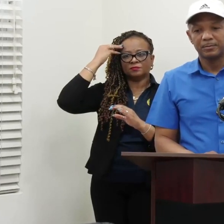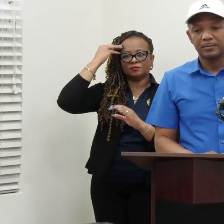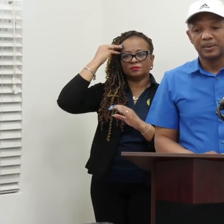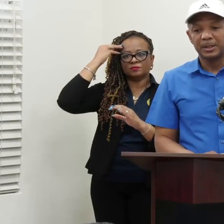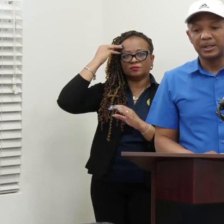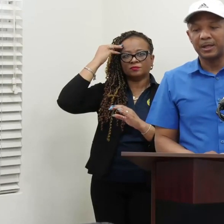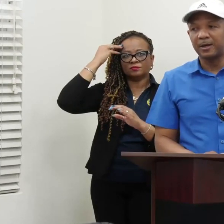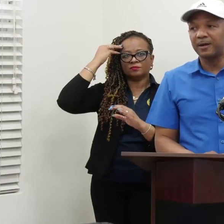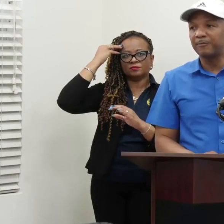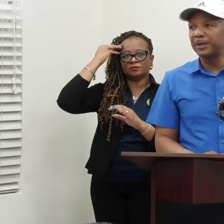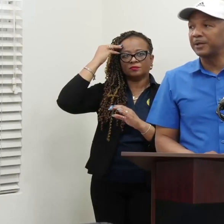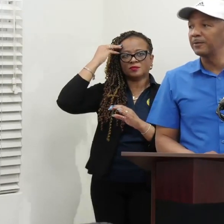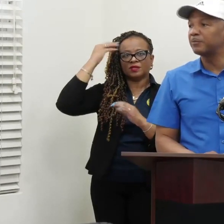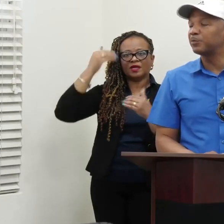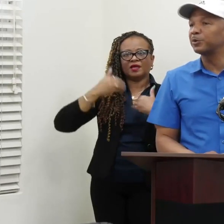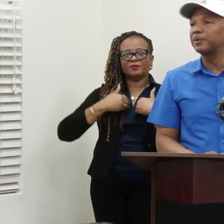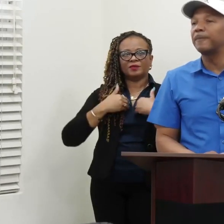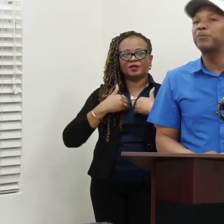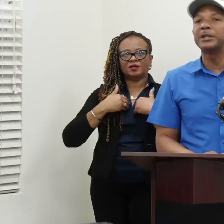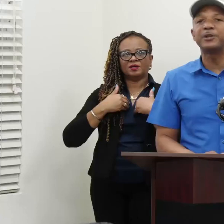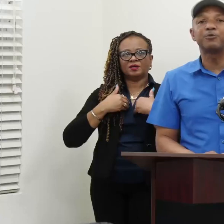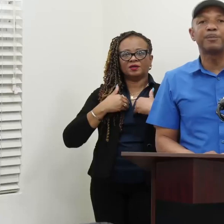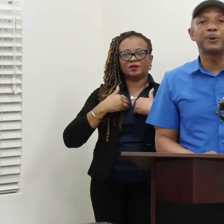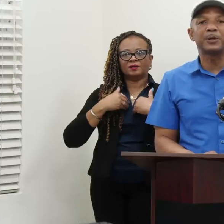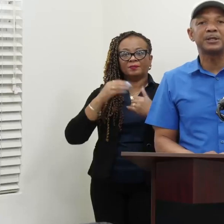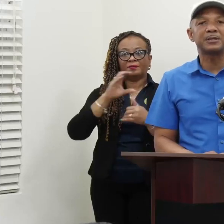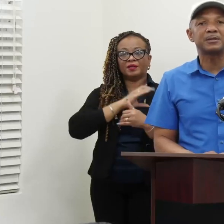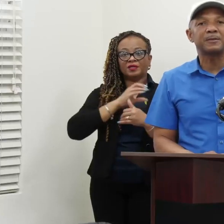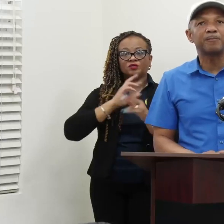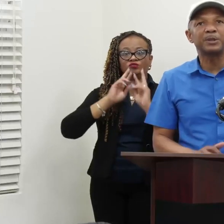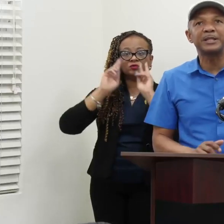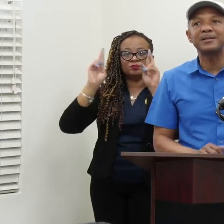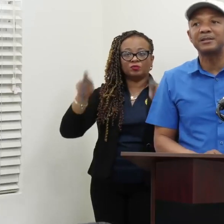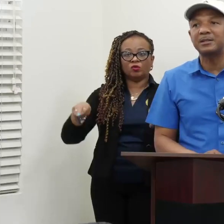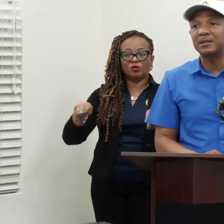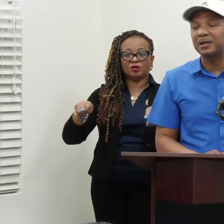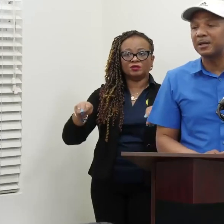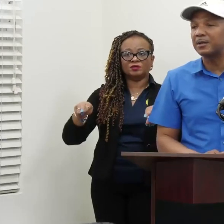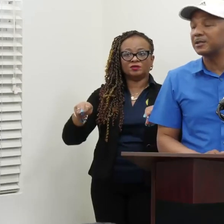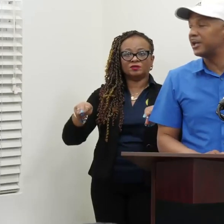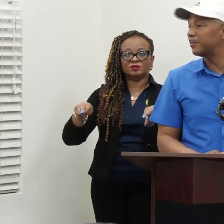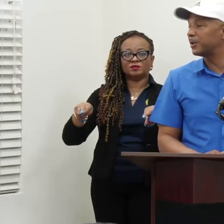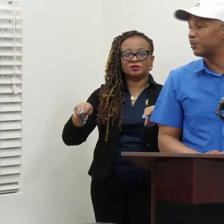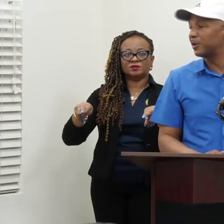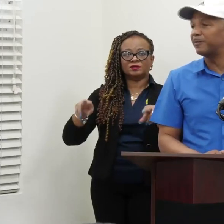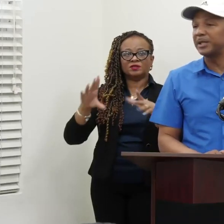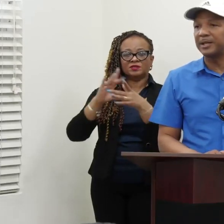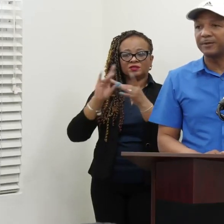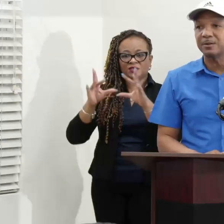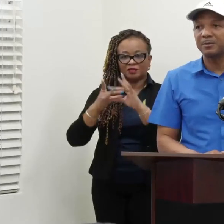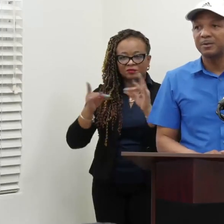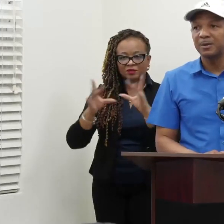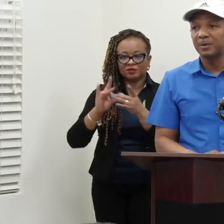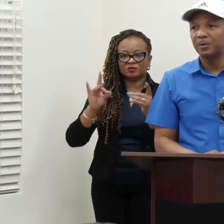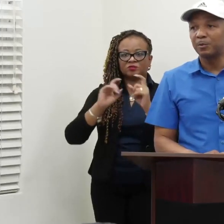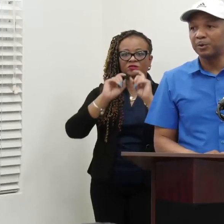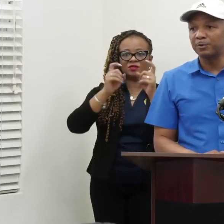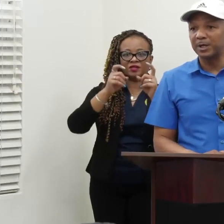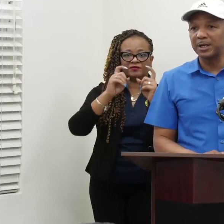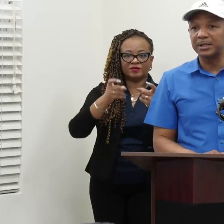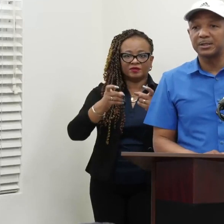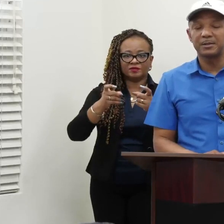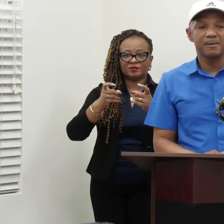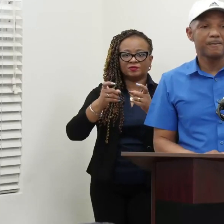Minister. There have been police reports, police statements would have been given